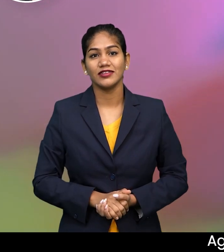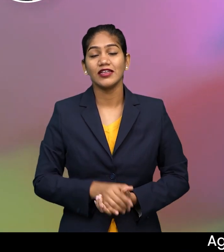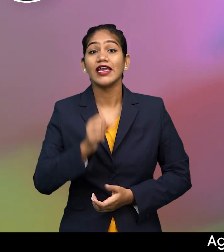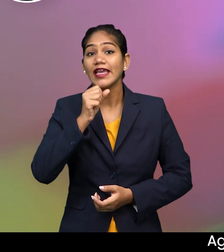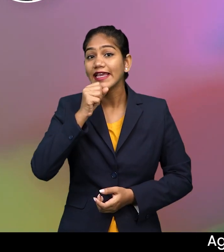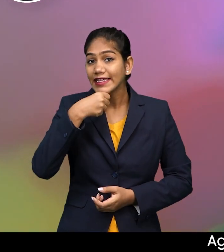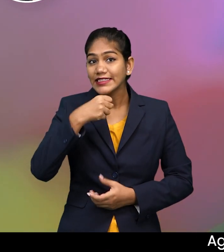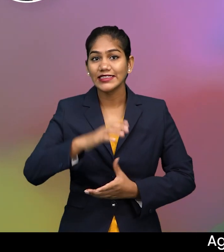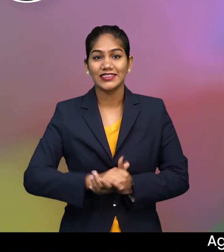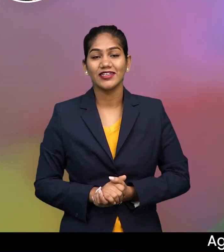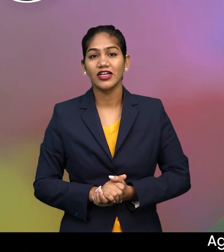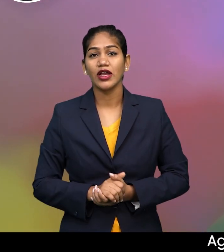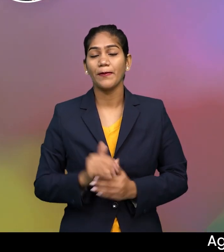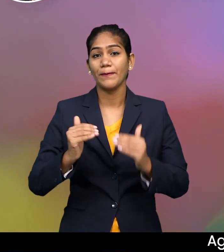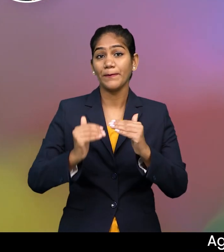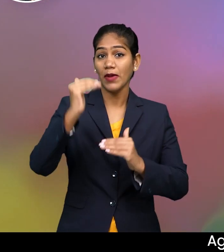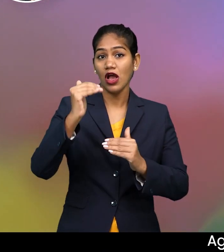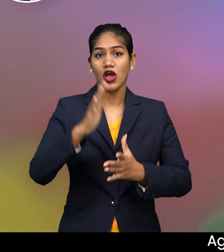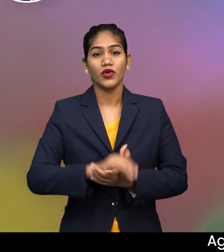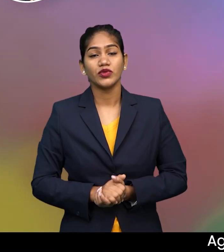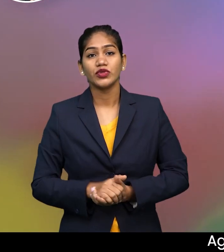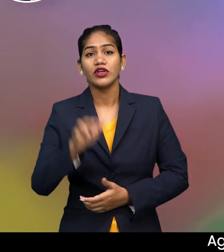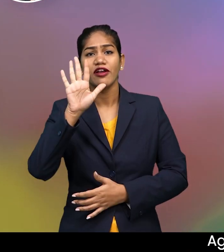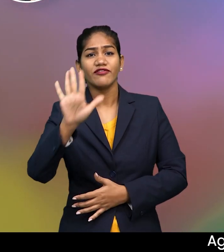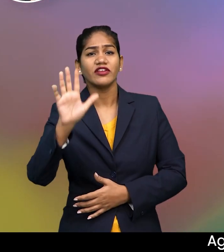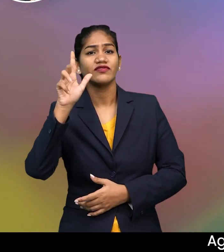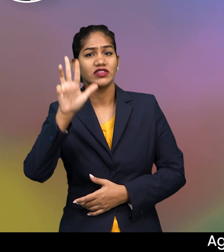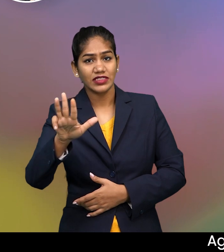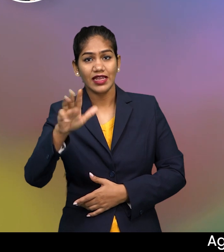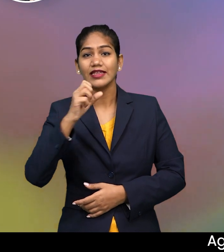Aged, above 59 years.